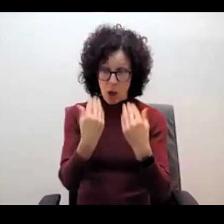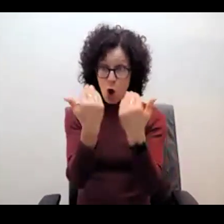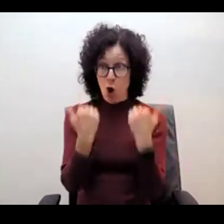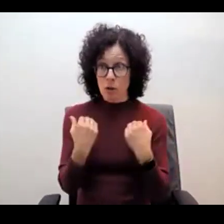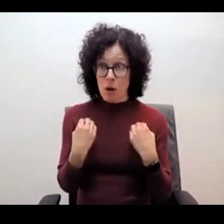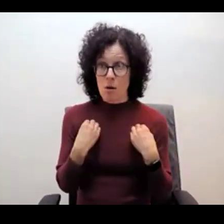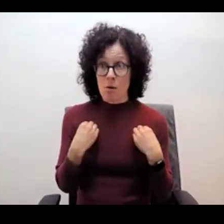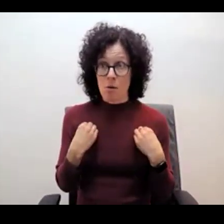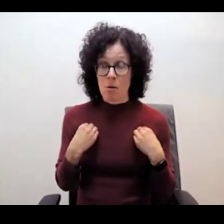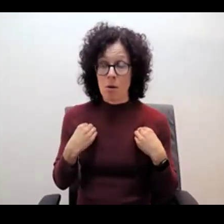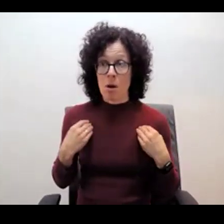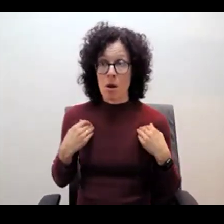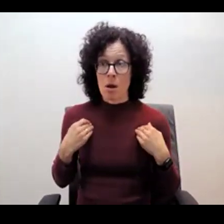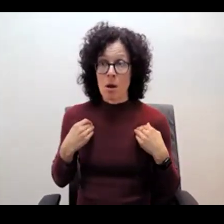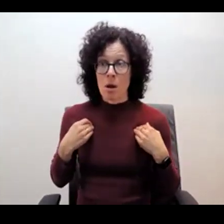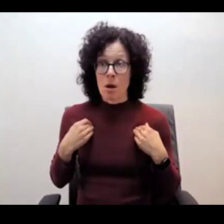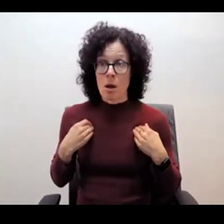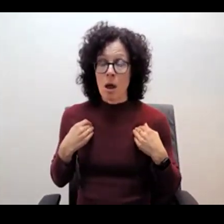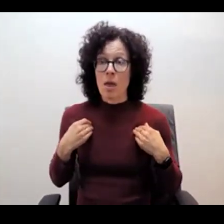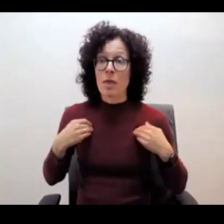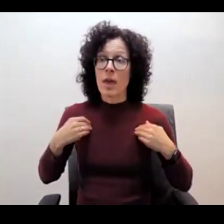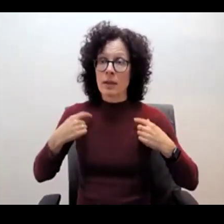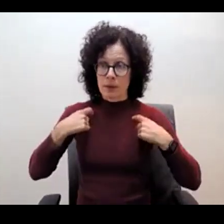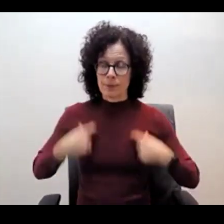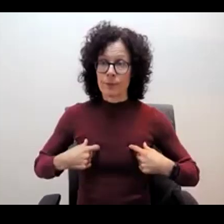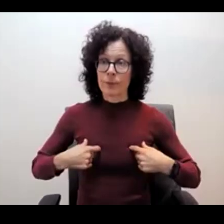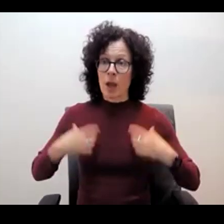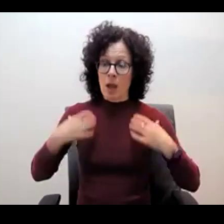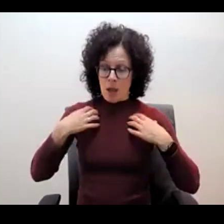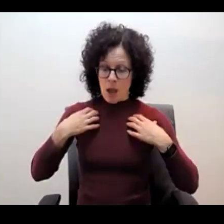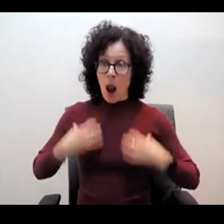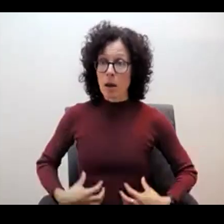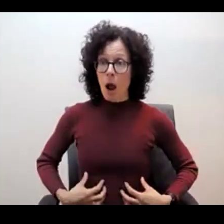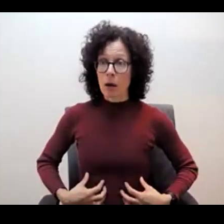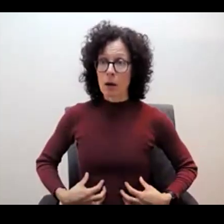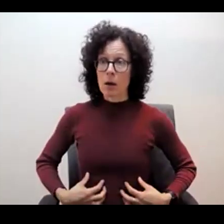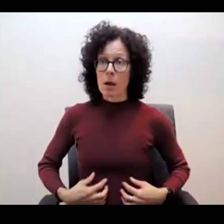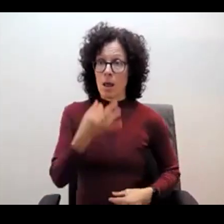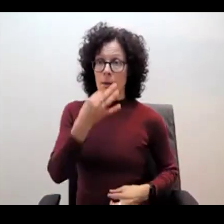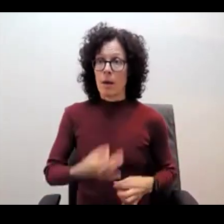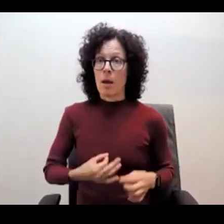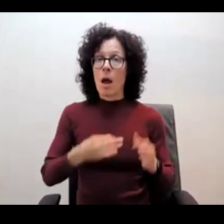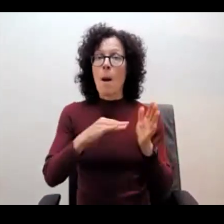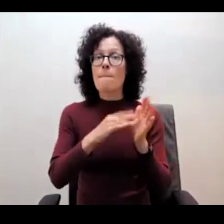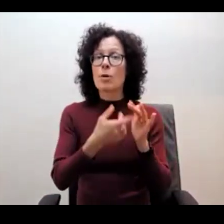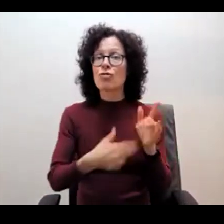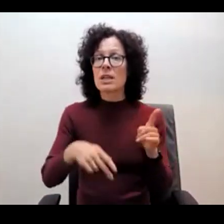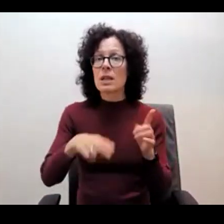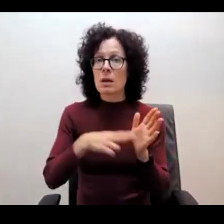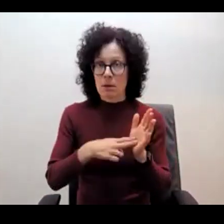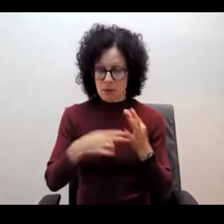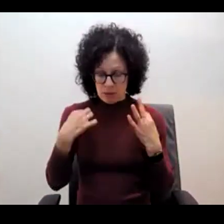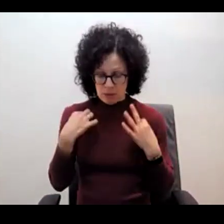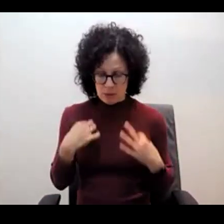That is a point on the lung meridian. And we're continuing that deep breathing while circling the